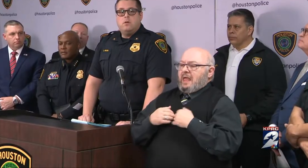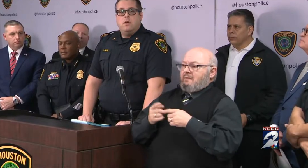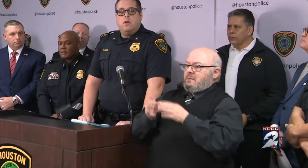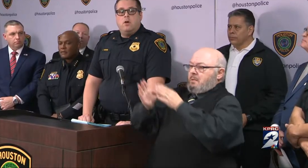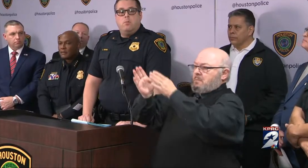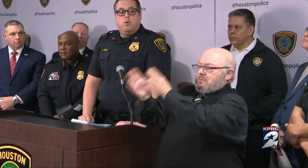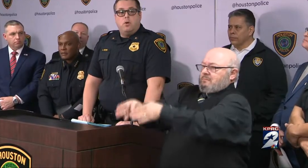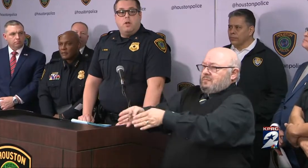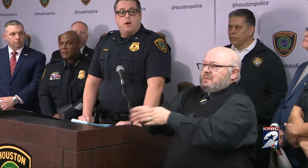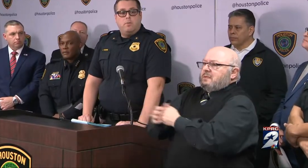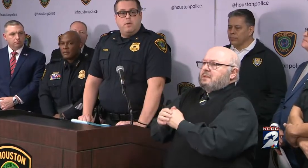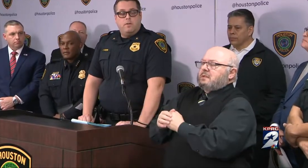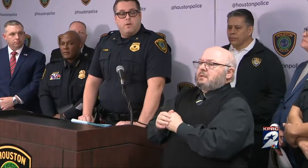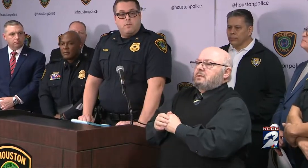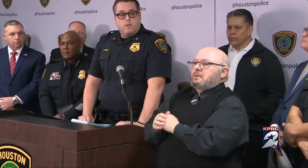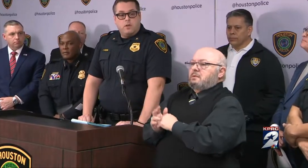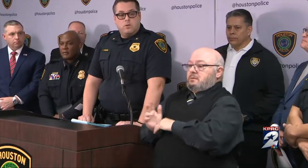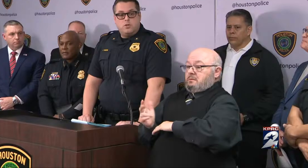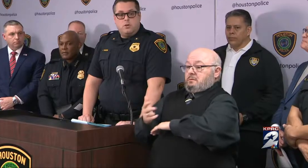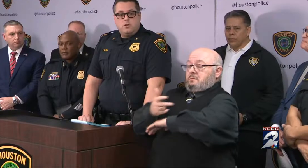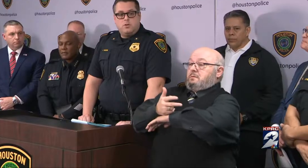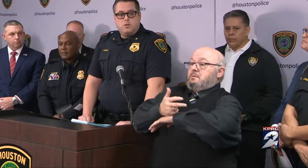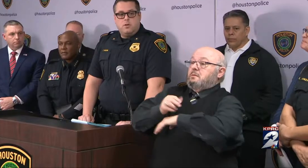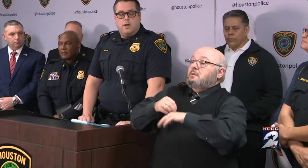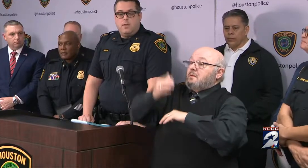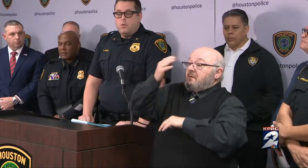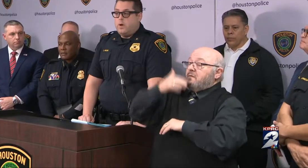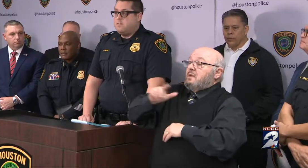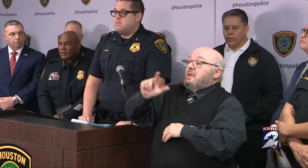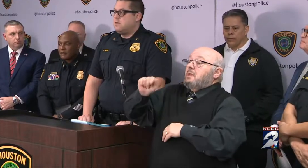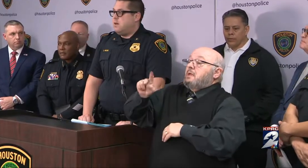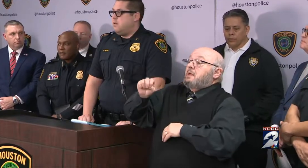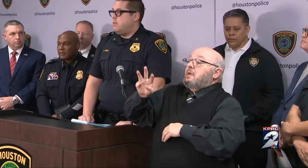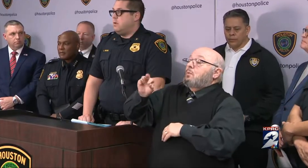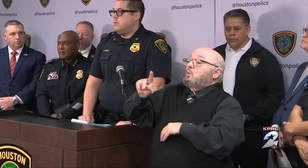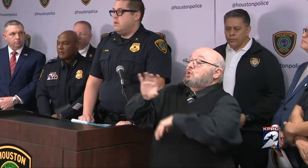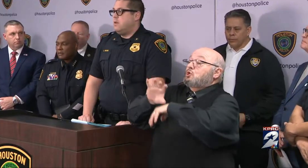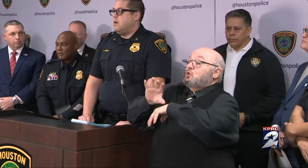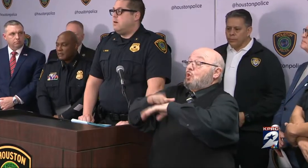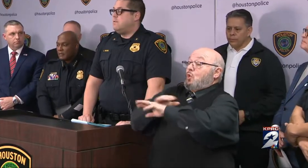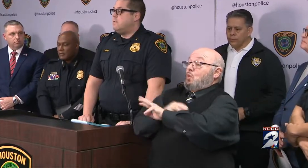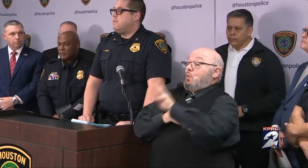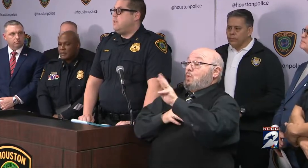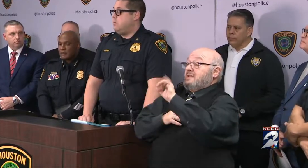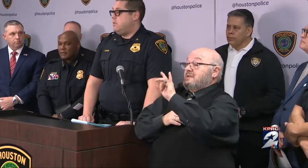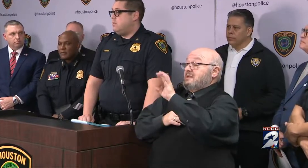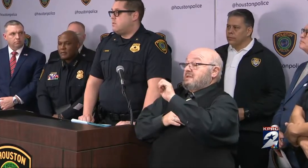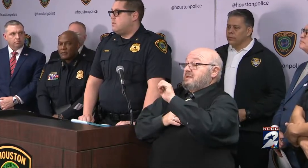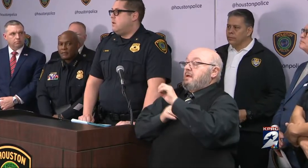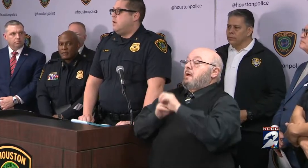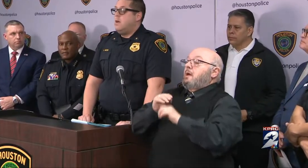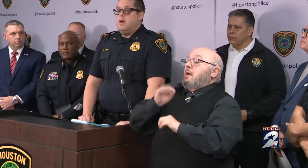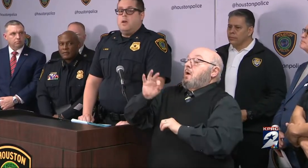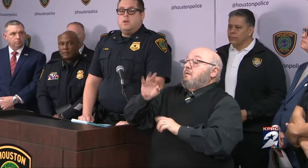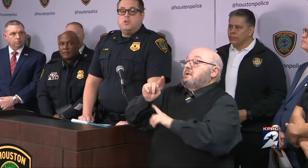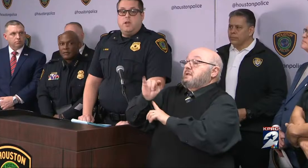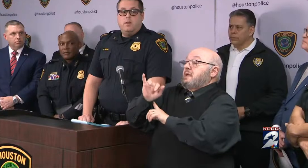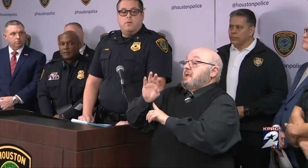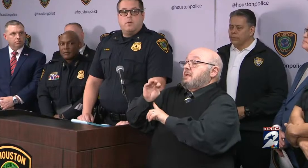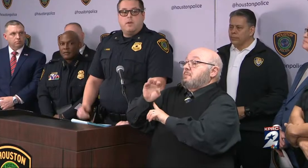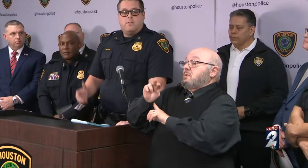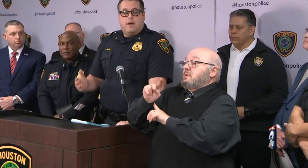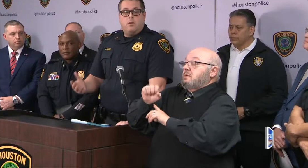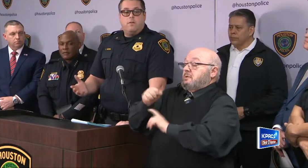individual pull up in front of Lakewood Church on the west side of the building off of Timmins.